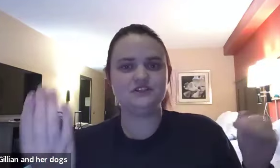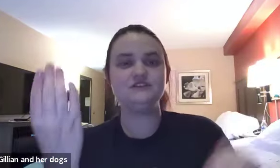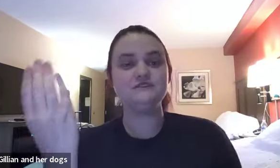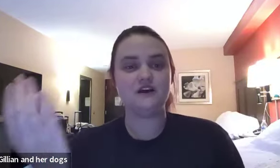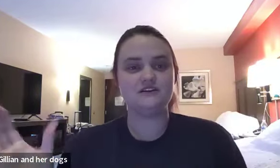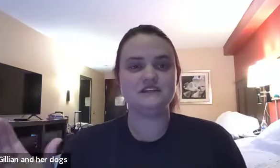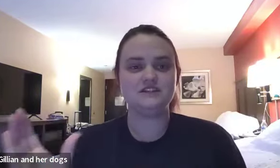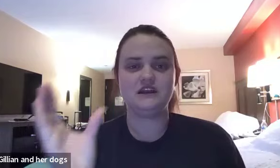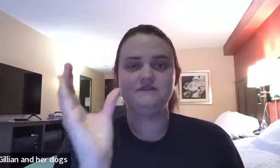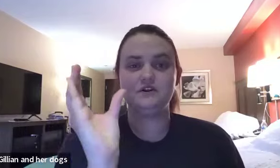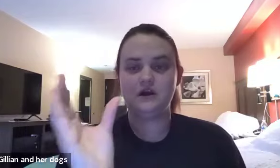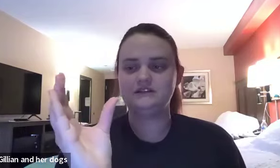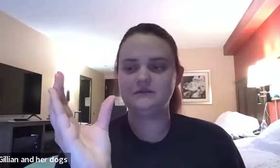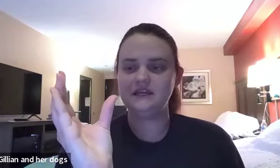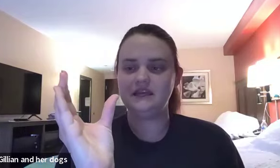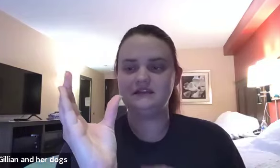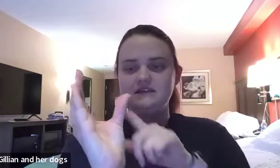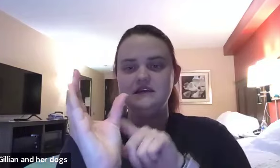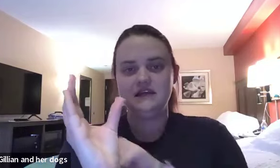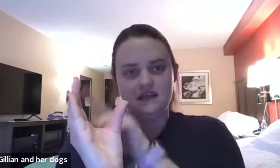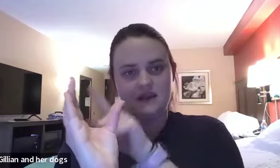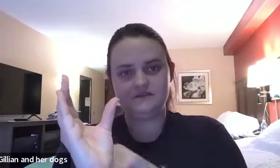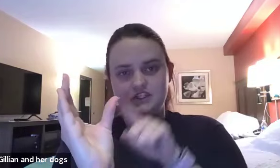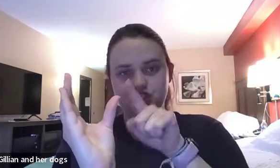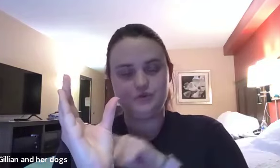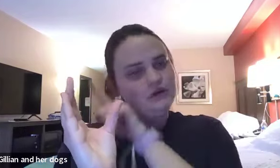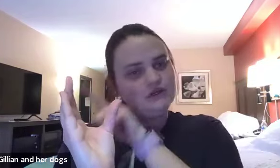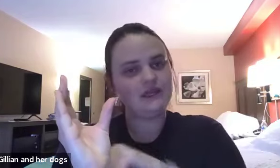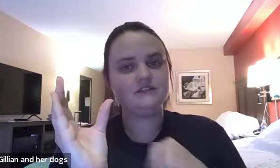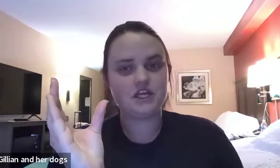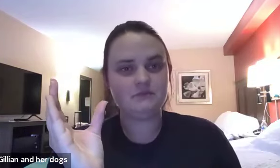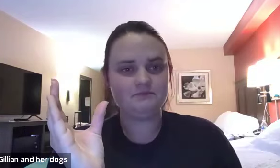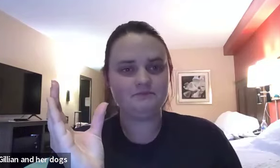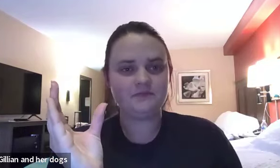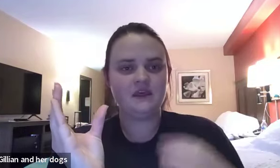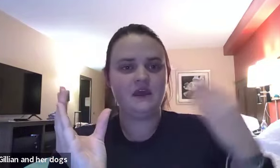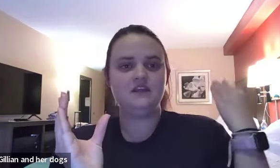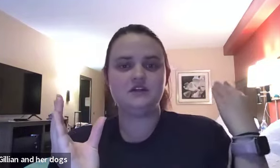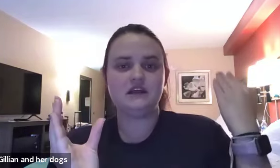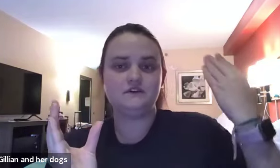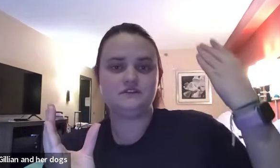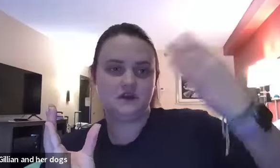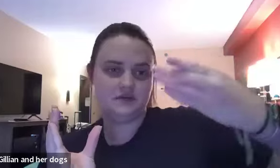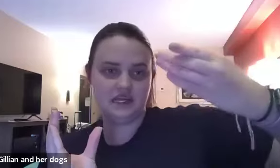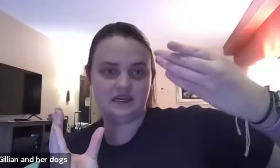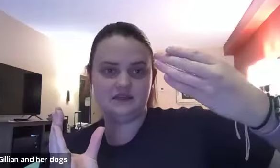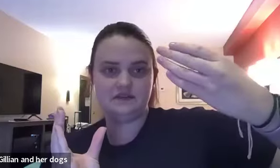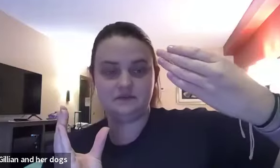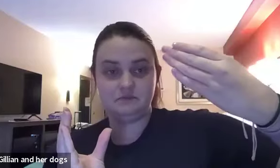gonna do for tacos is you're gonna have your non-dominant hand in kind of this U hand shape, and you're gonna have your dominant hand in the